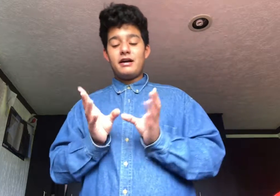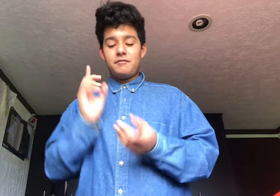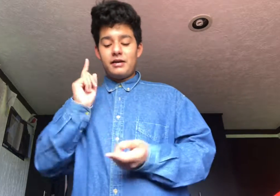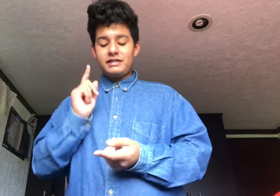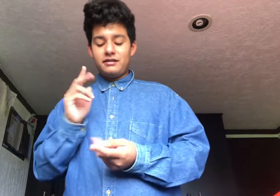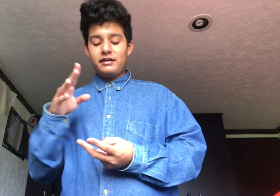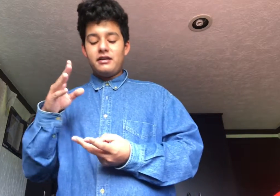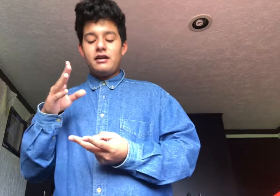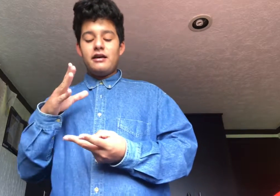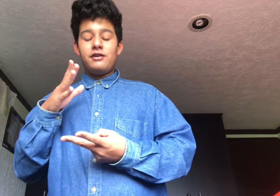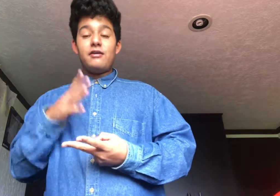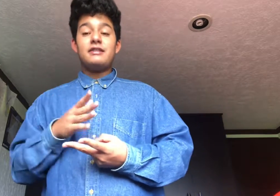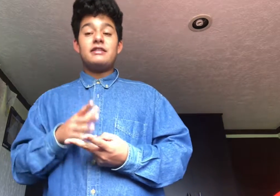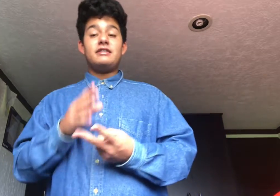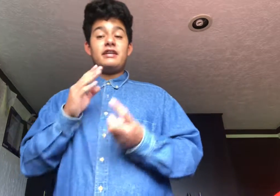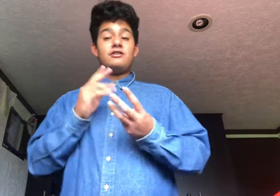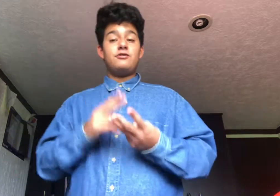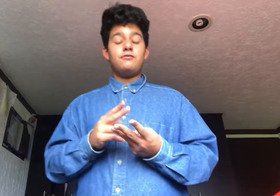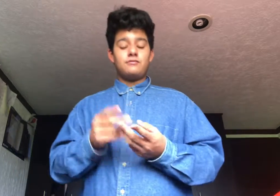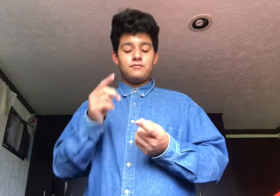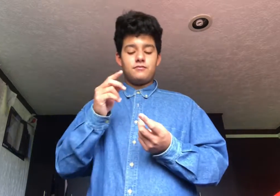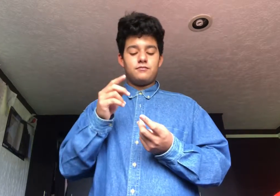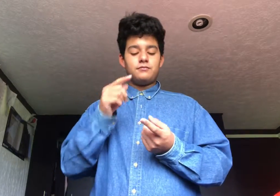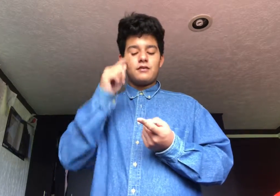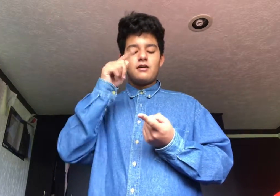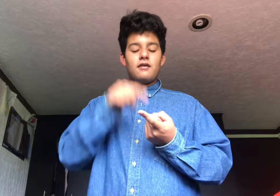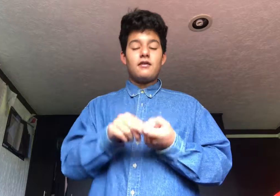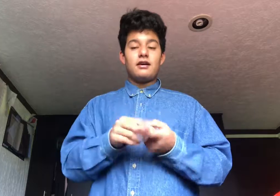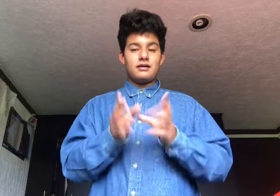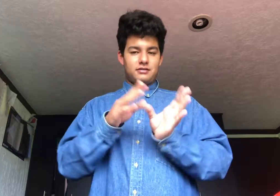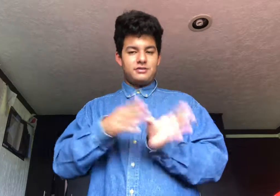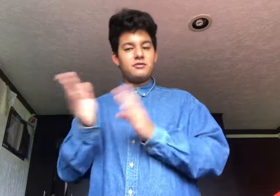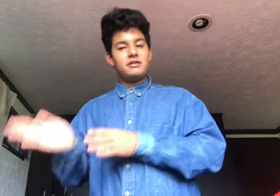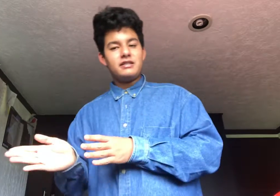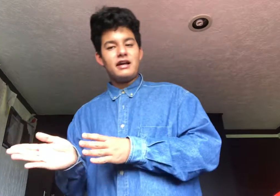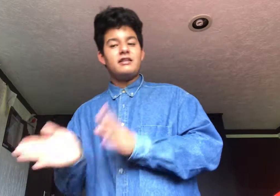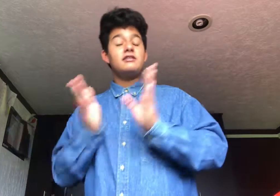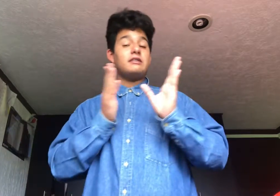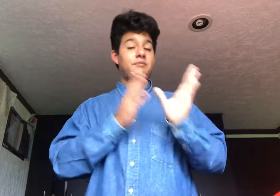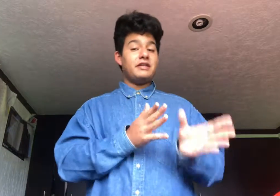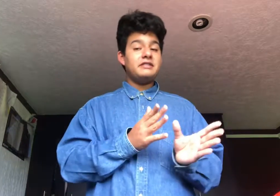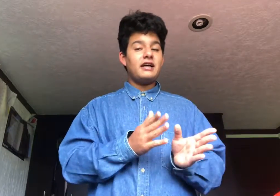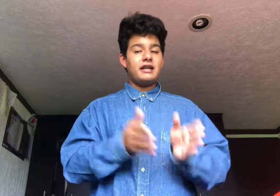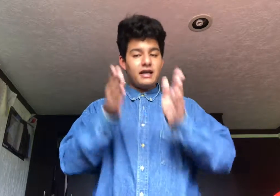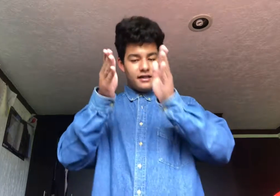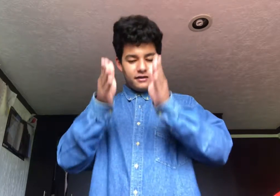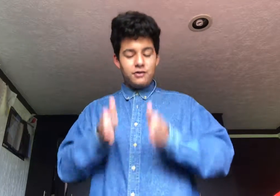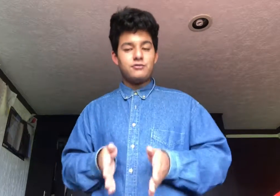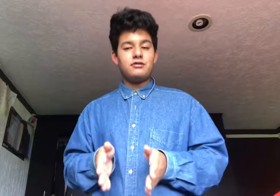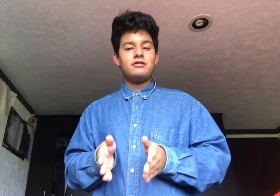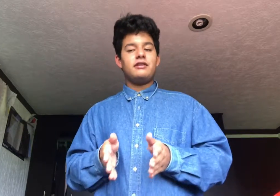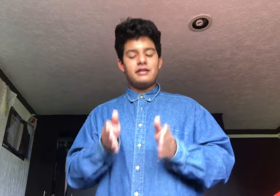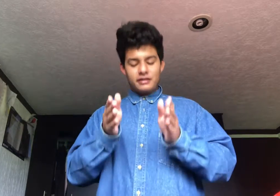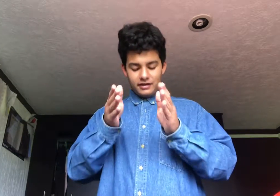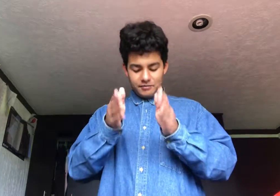divided basically United States in two: the German side, Japanese side, and the neutral in the